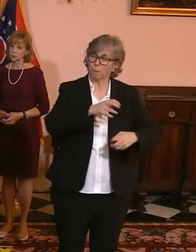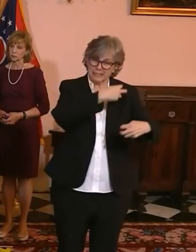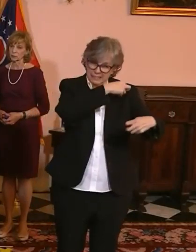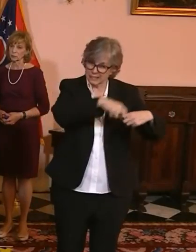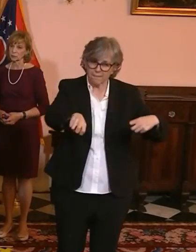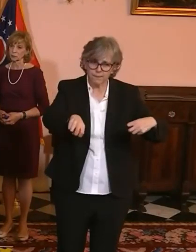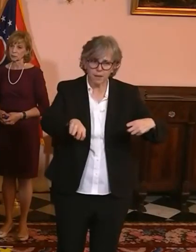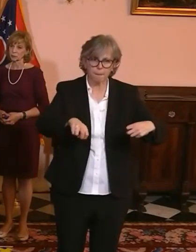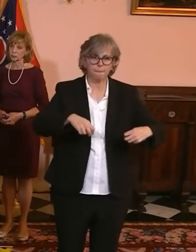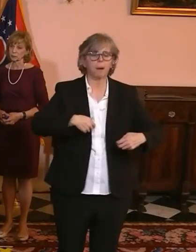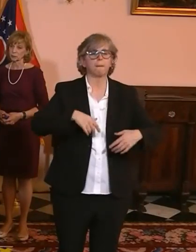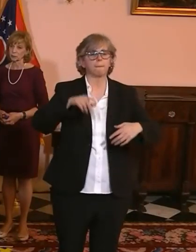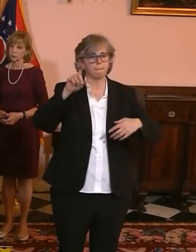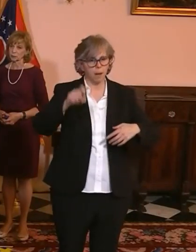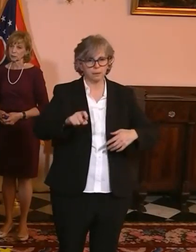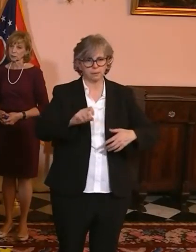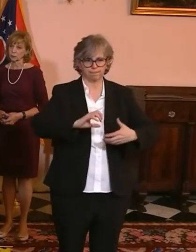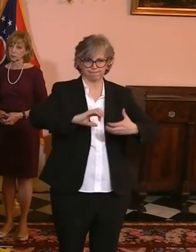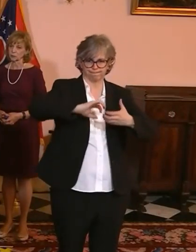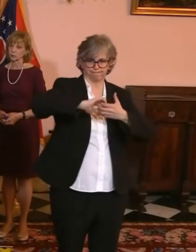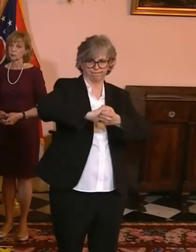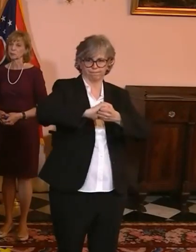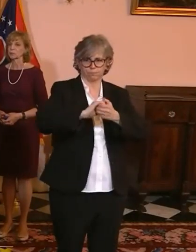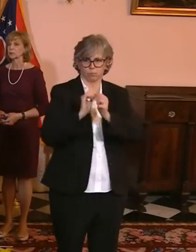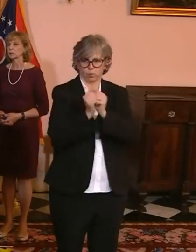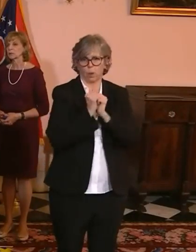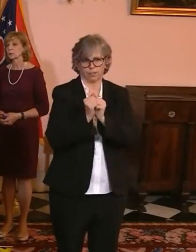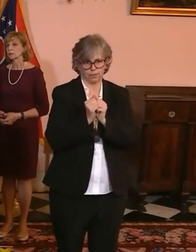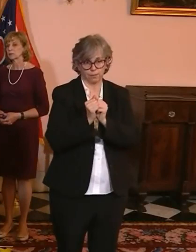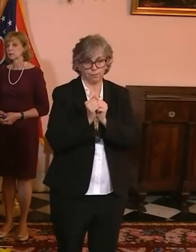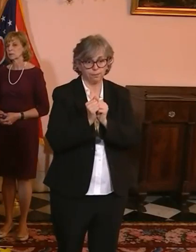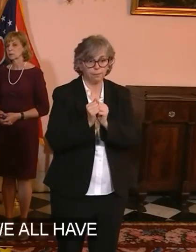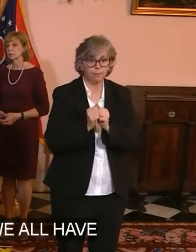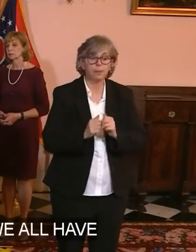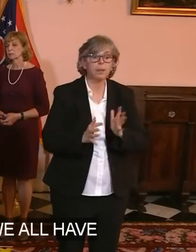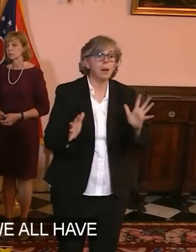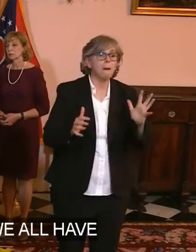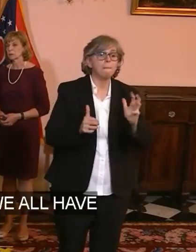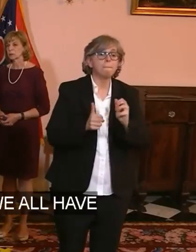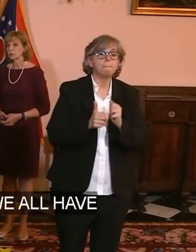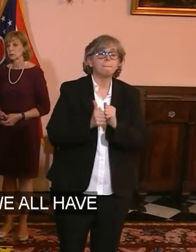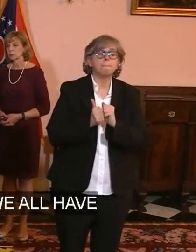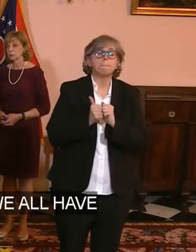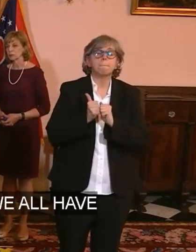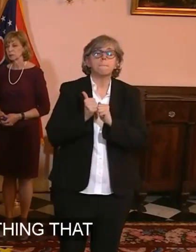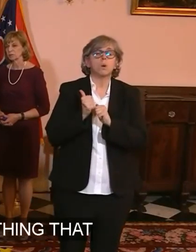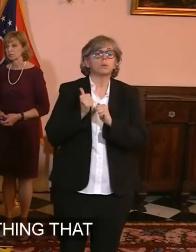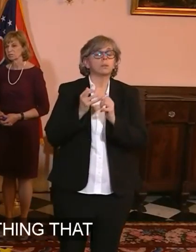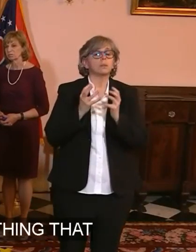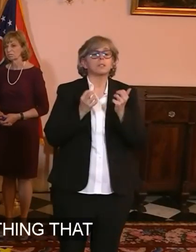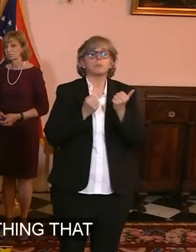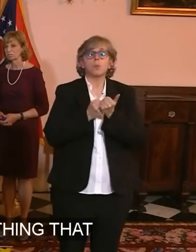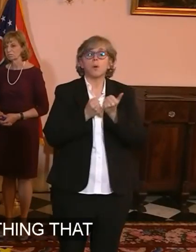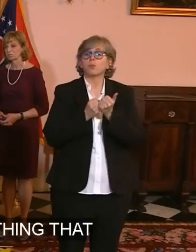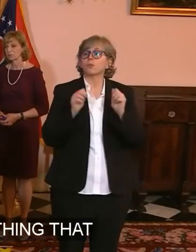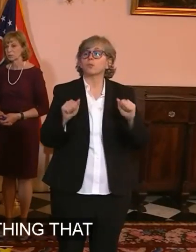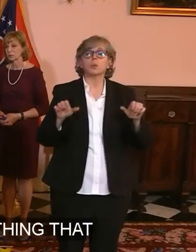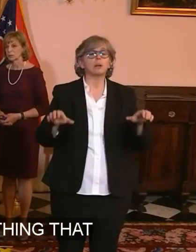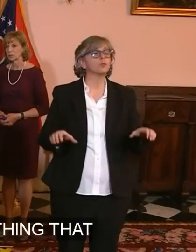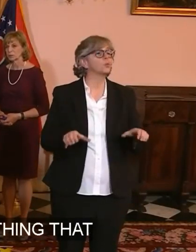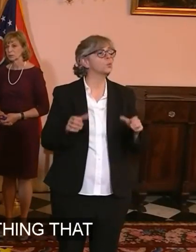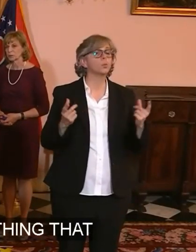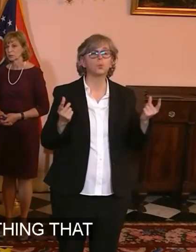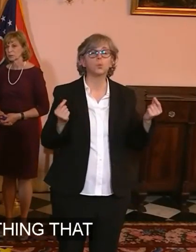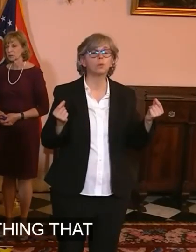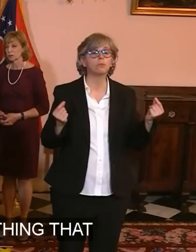together. The most patriotic thing that you can do is to keep your distance from someone you care